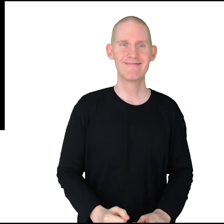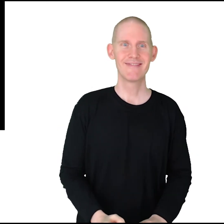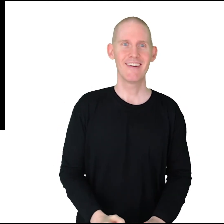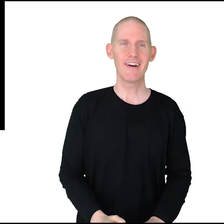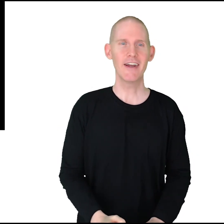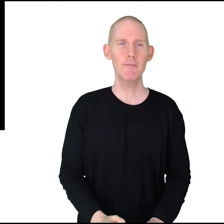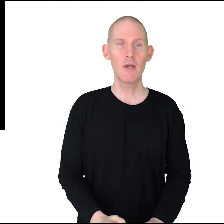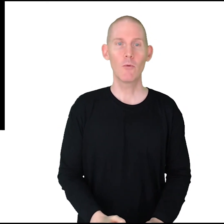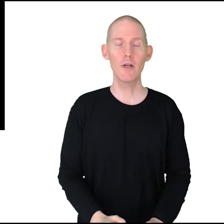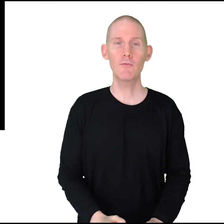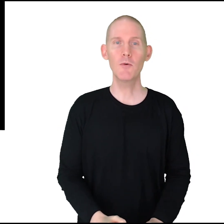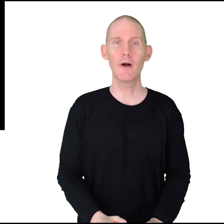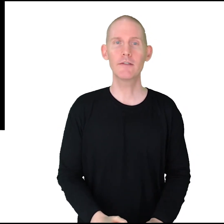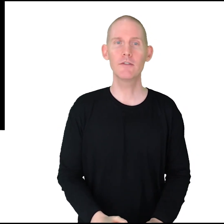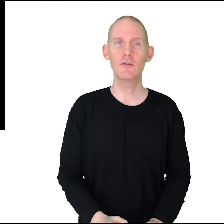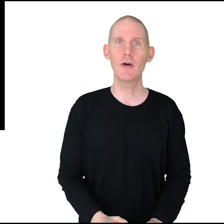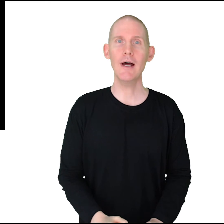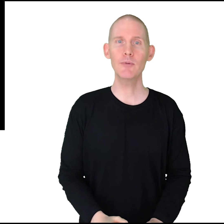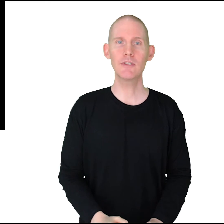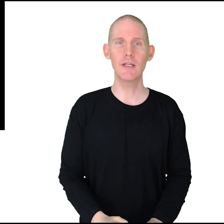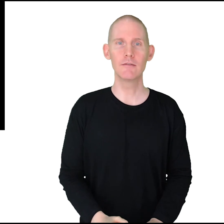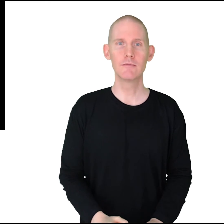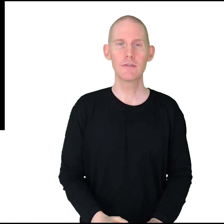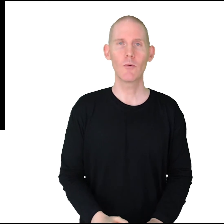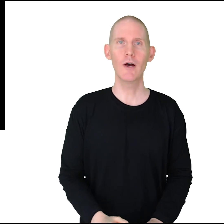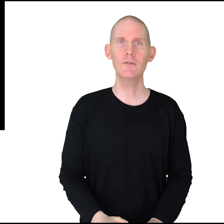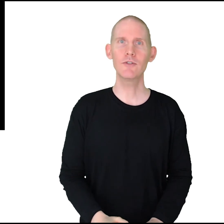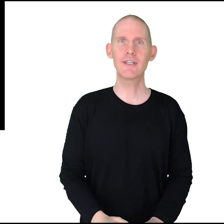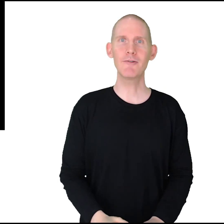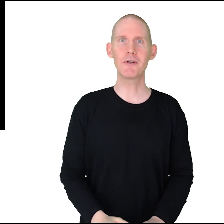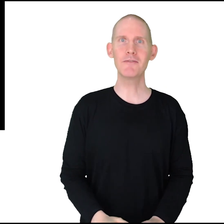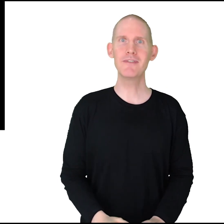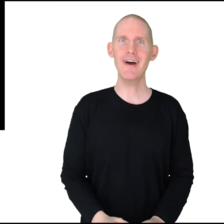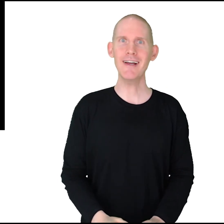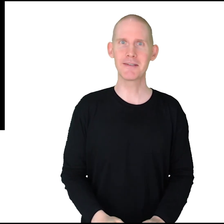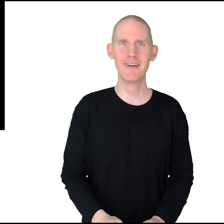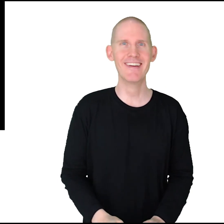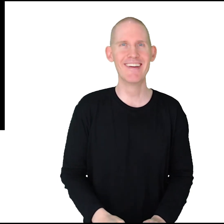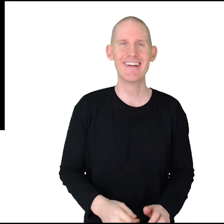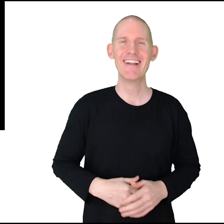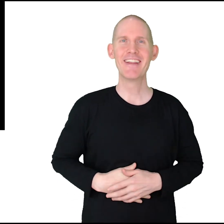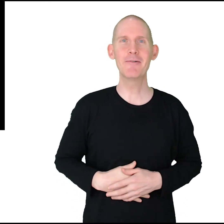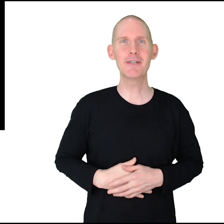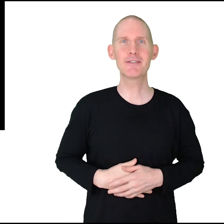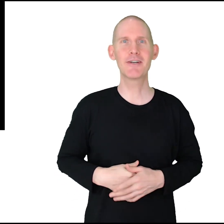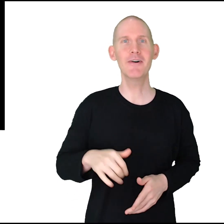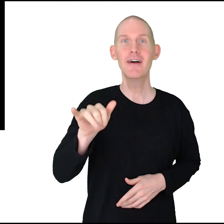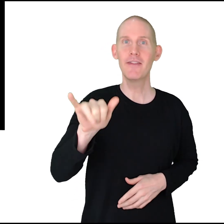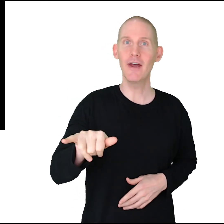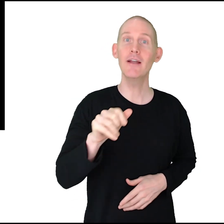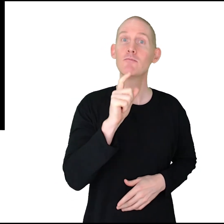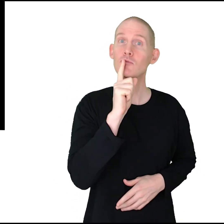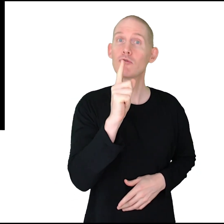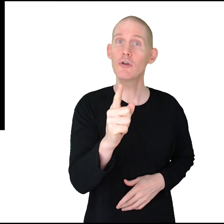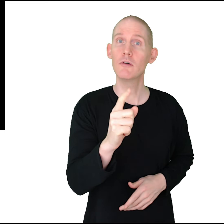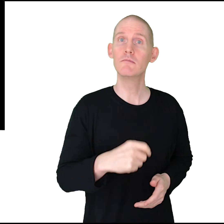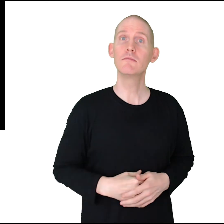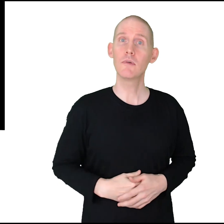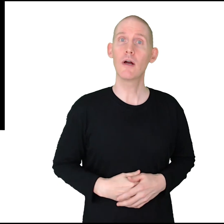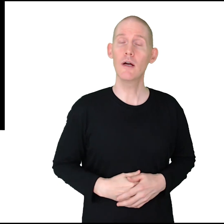all right, what if we want to do the opposite? Well, just get rid of not. Then we just go, that true. And